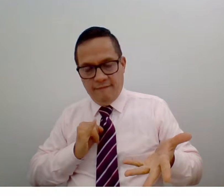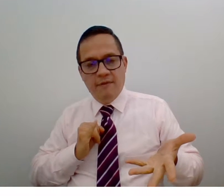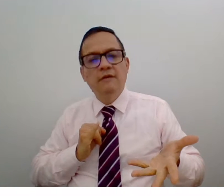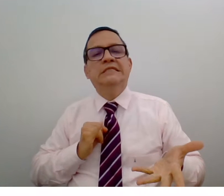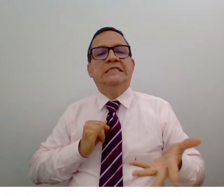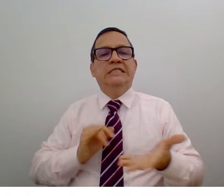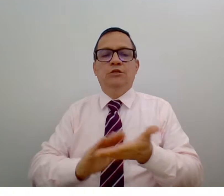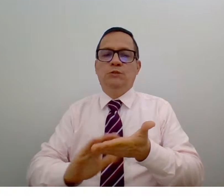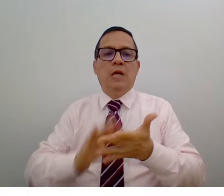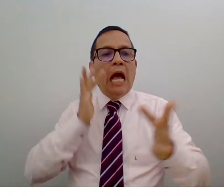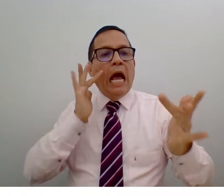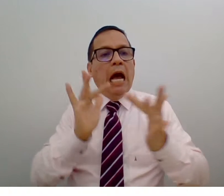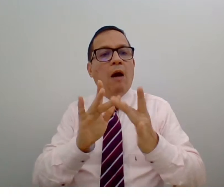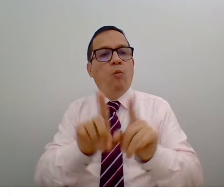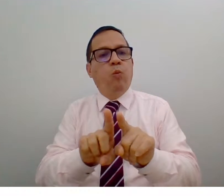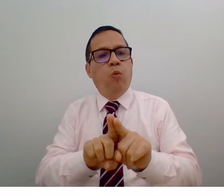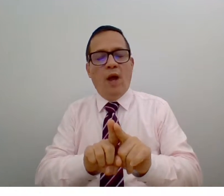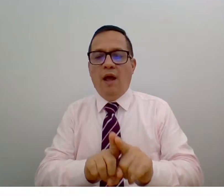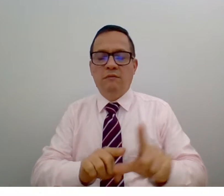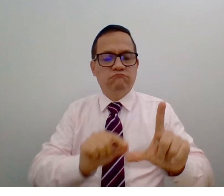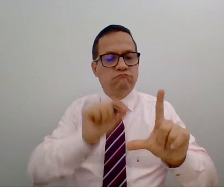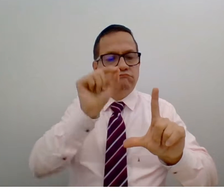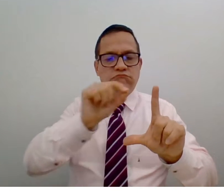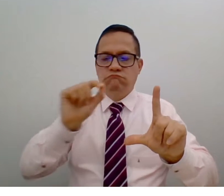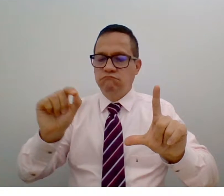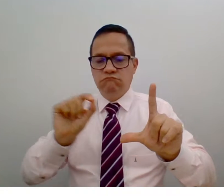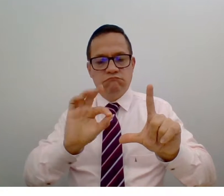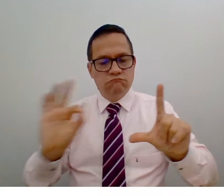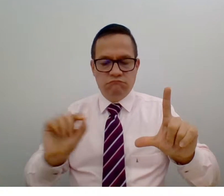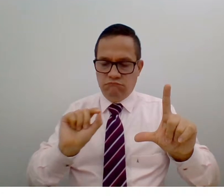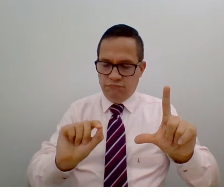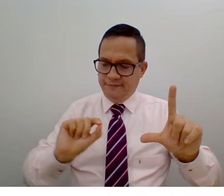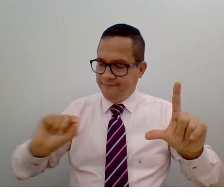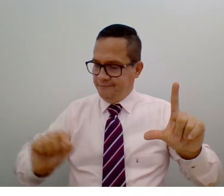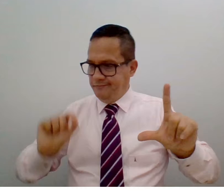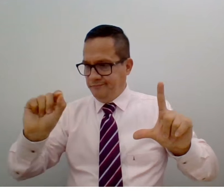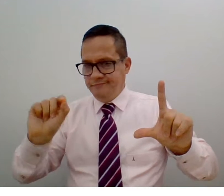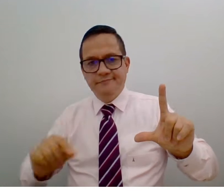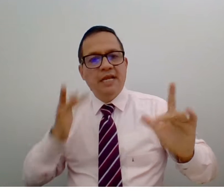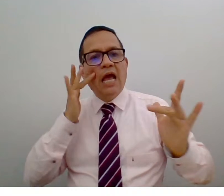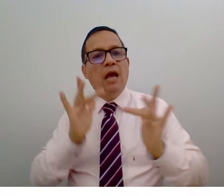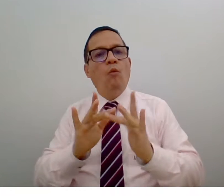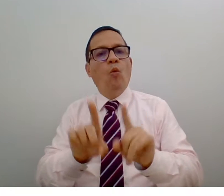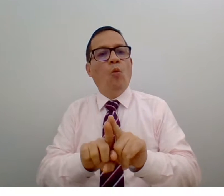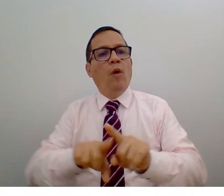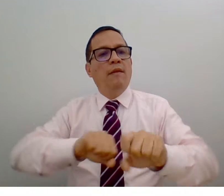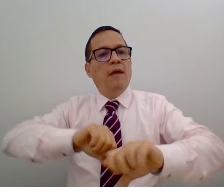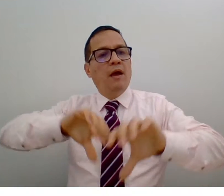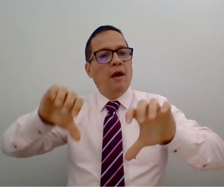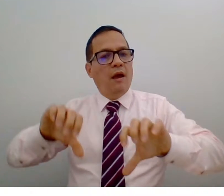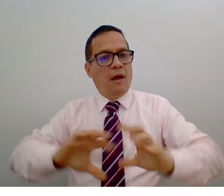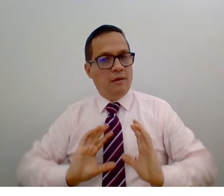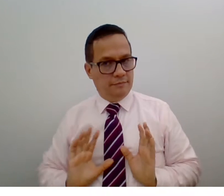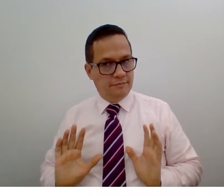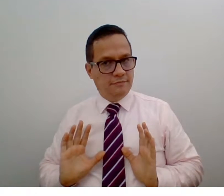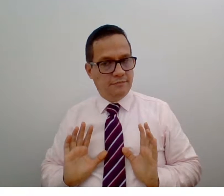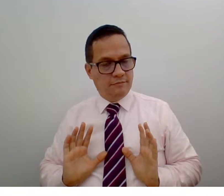must comply with the spelling rules and presentation conditions defined in this activity guide.